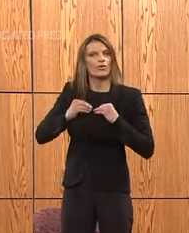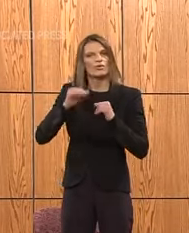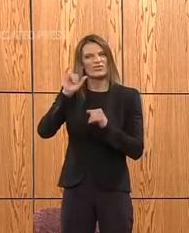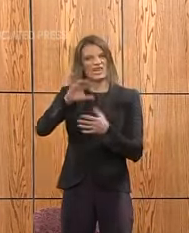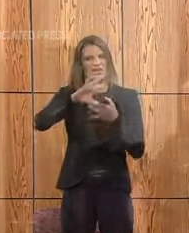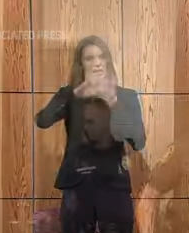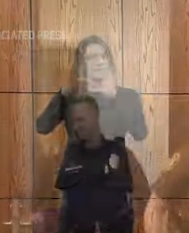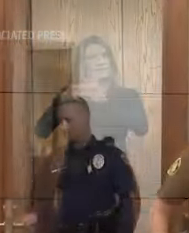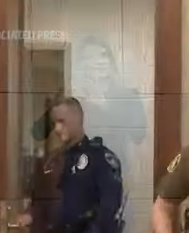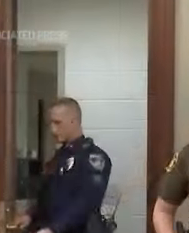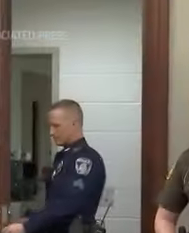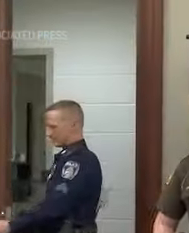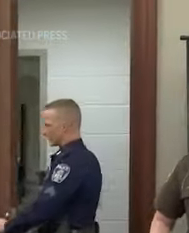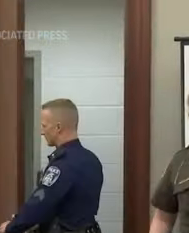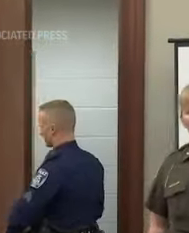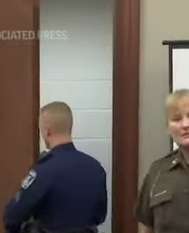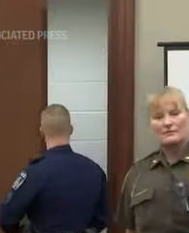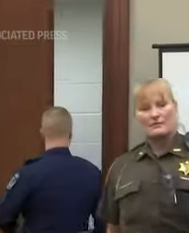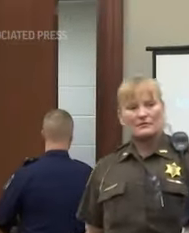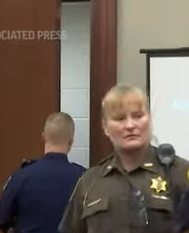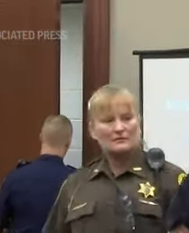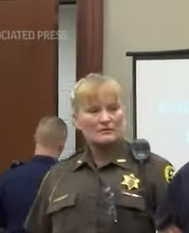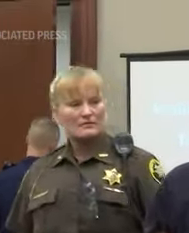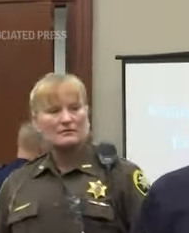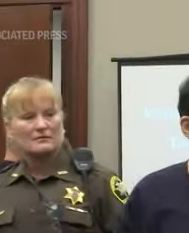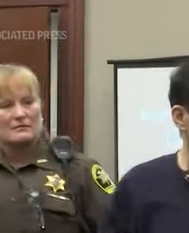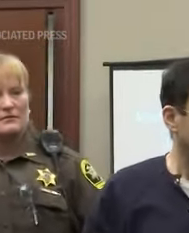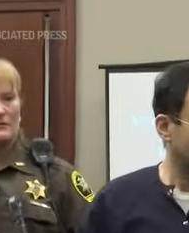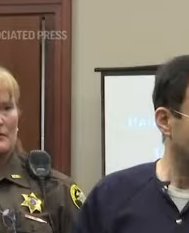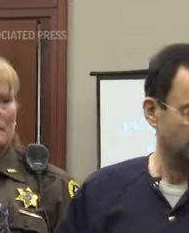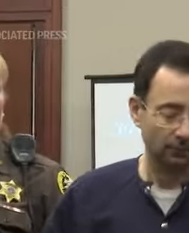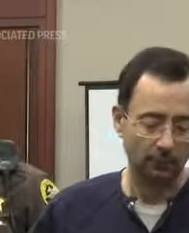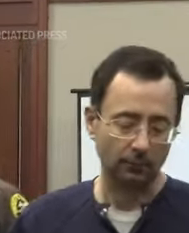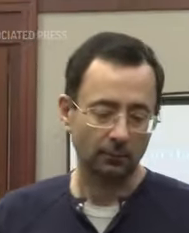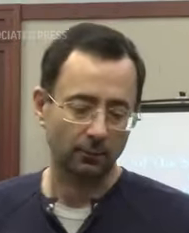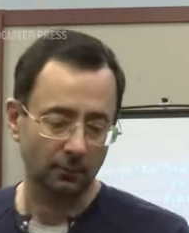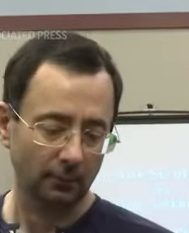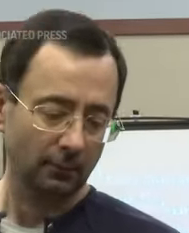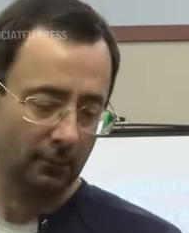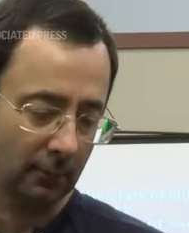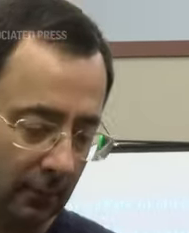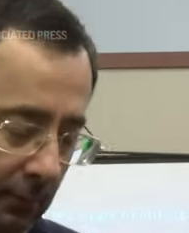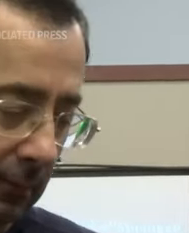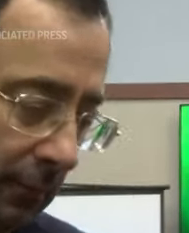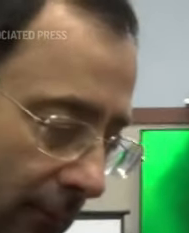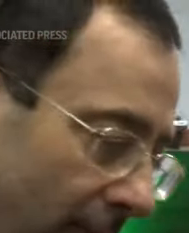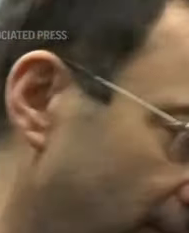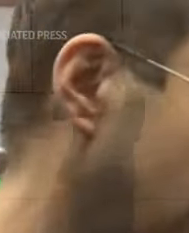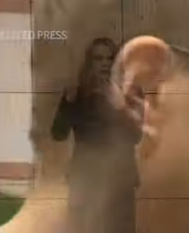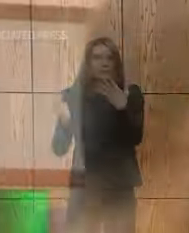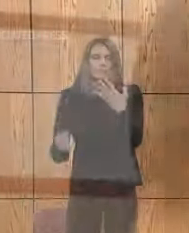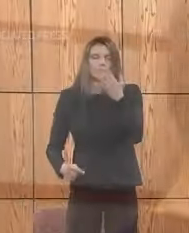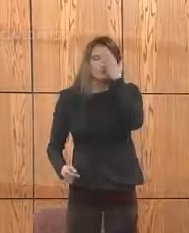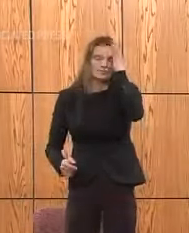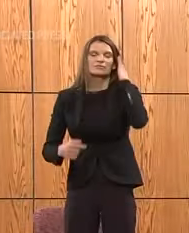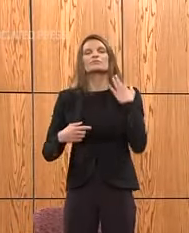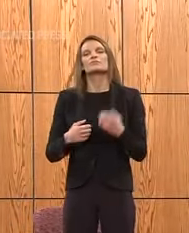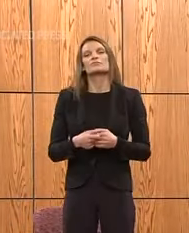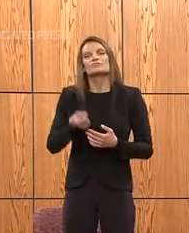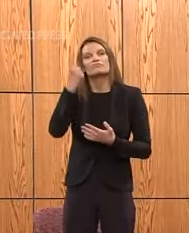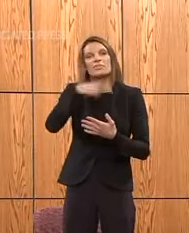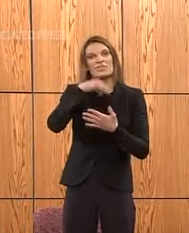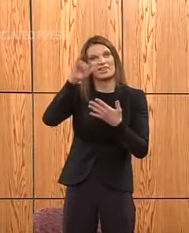facility where Larry Nassar served as the gym's doctor. These allegations focus around multiple